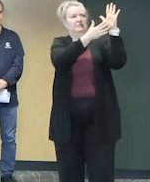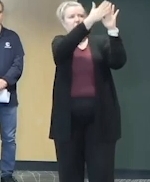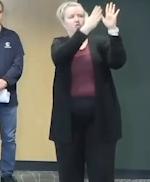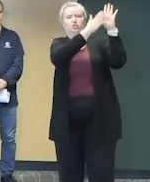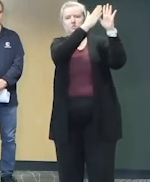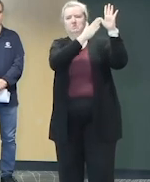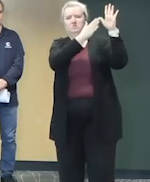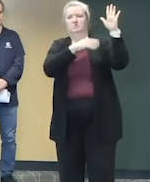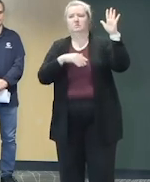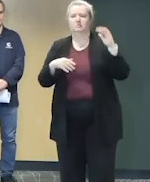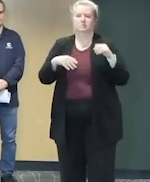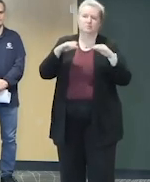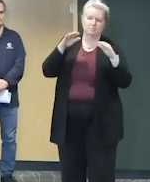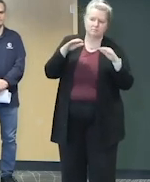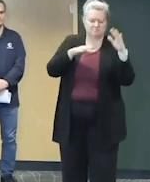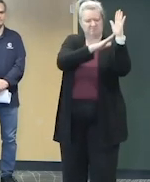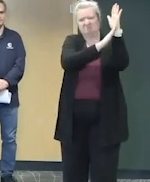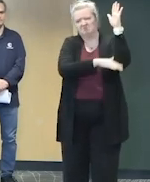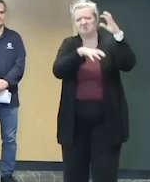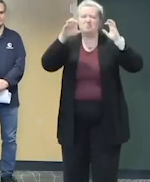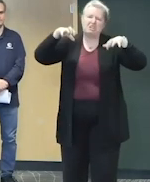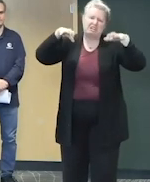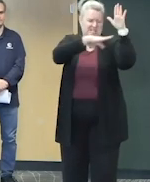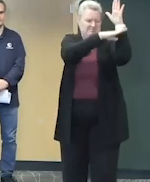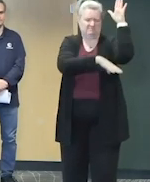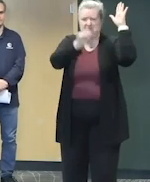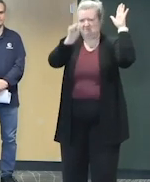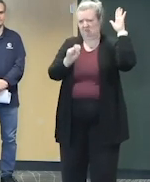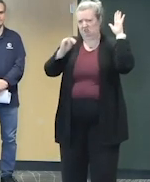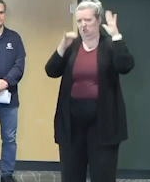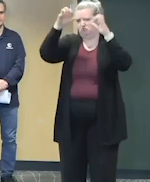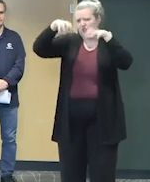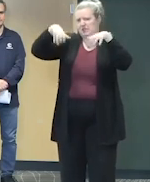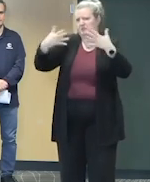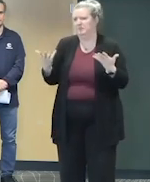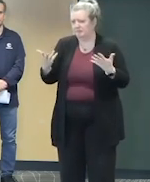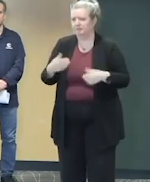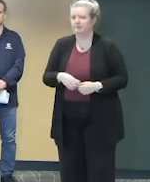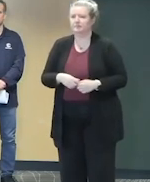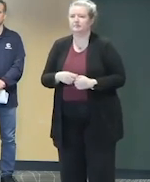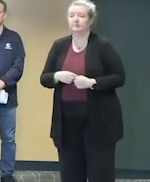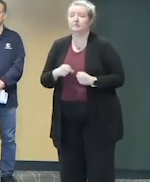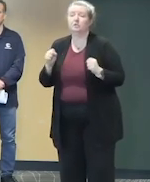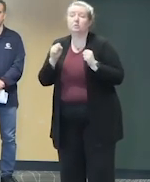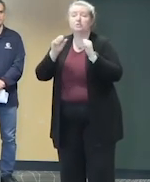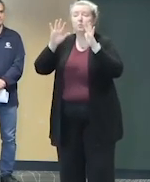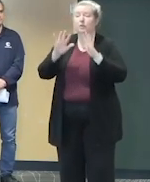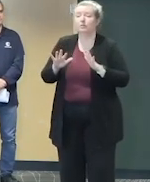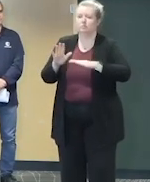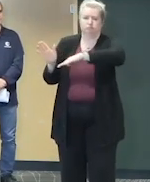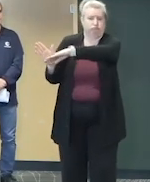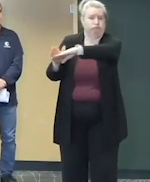south of that and east will be, of course, rainfall. We have winter weather warnings posted through NWS from Morris